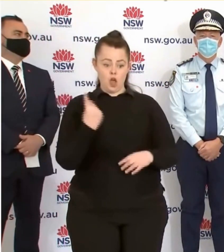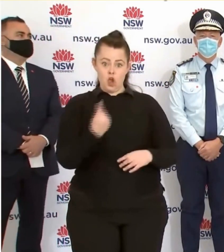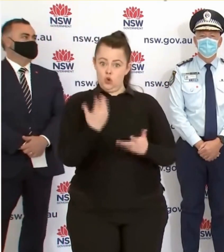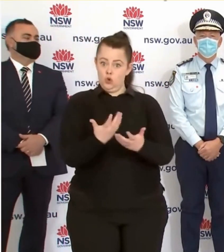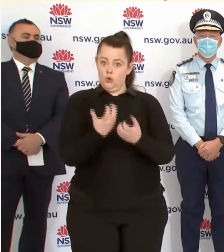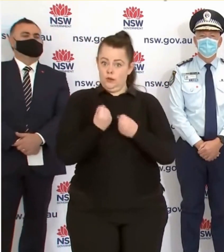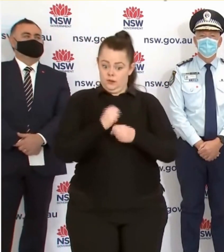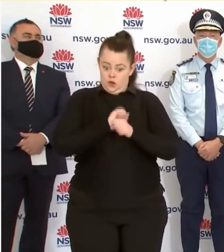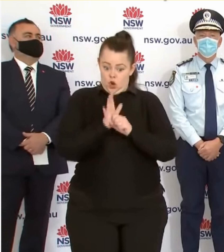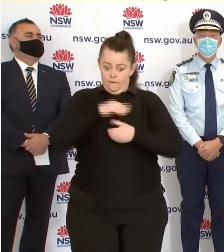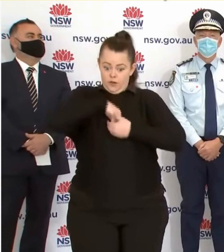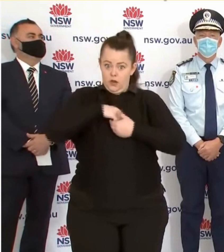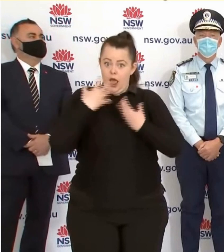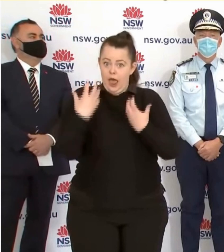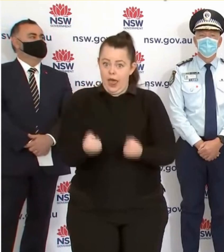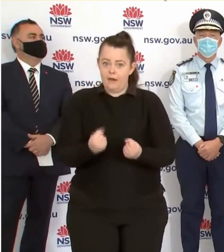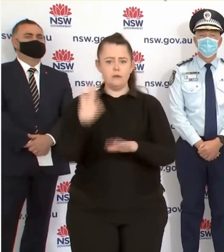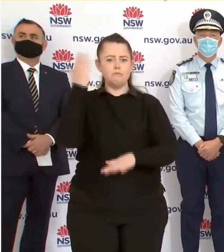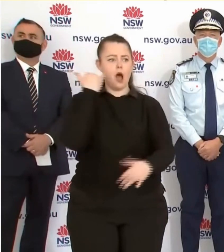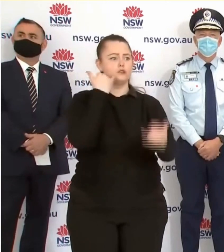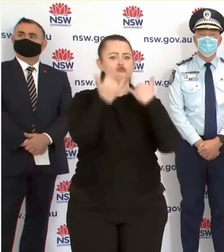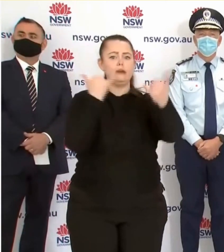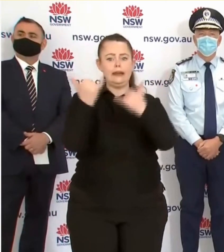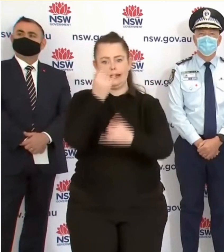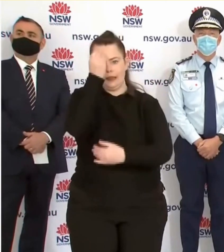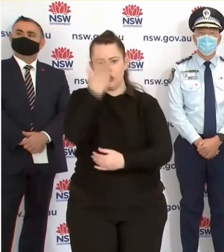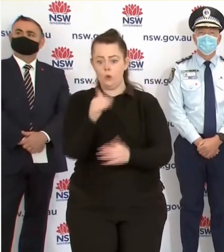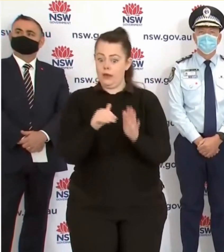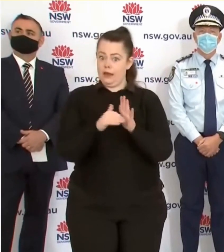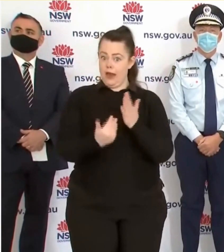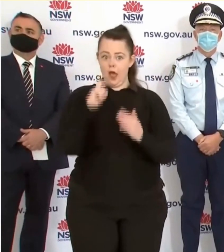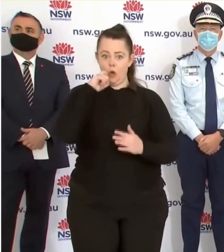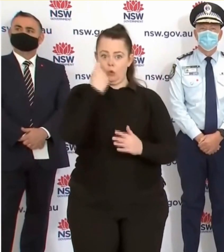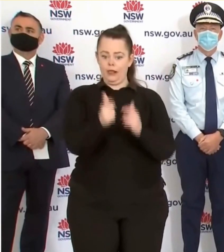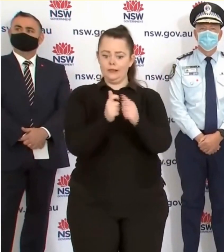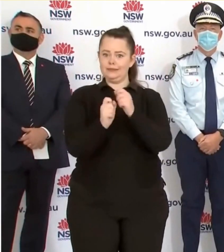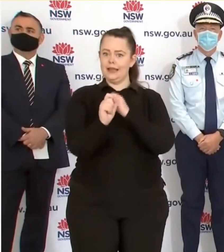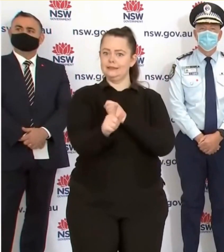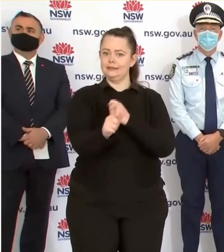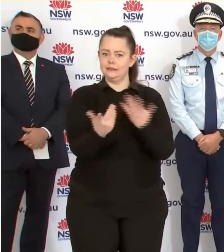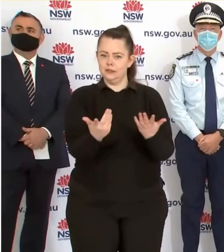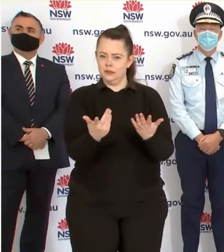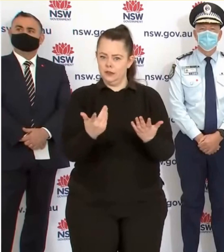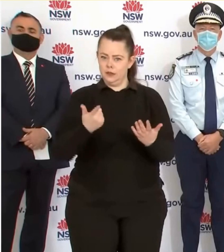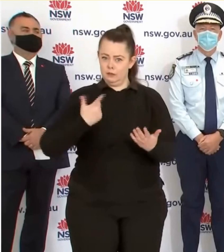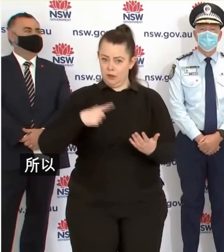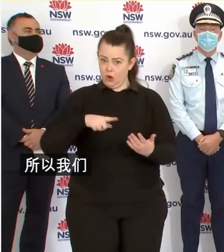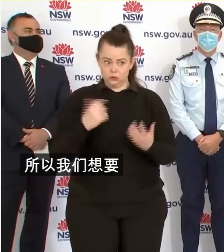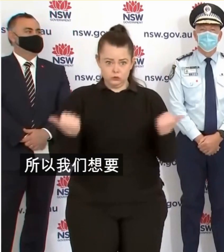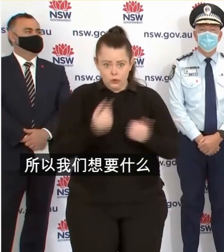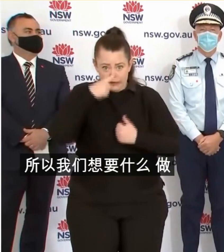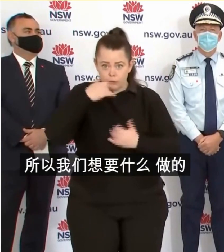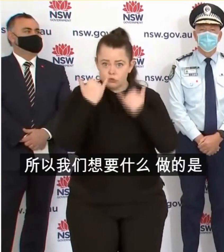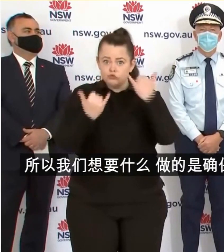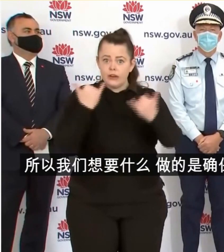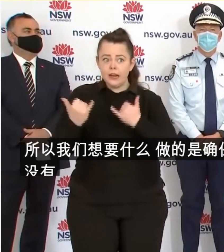text. Yes. Explain that. Is that simply because you can't? We saw in the latest sector report you're struggling to keep up with